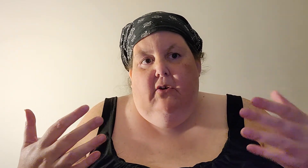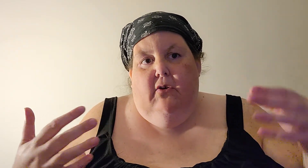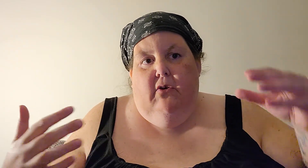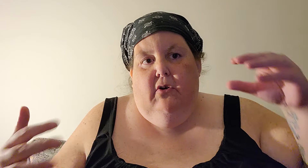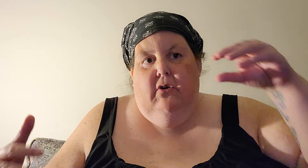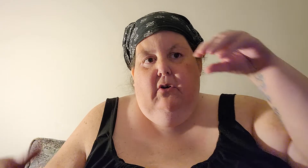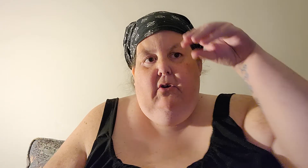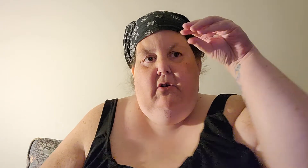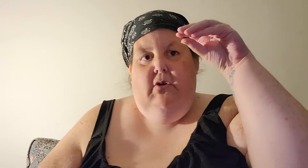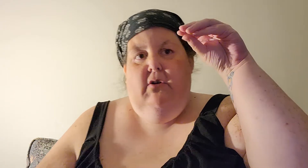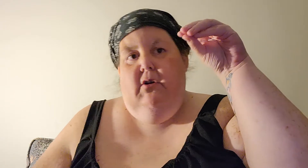So,